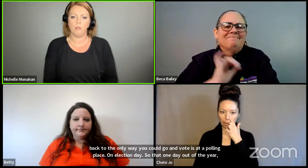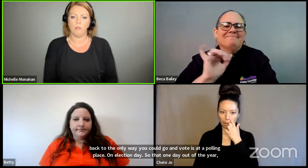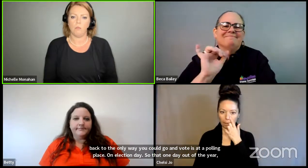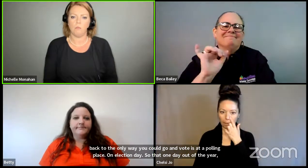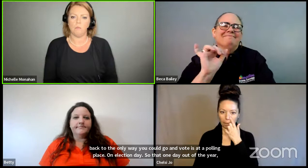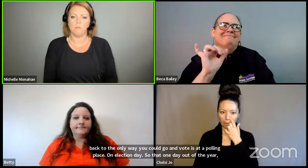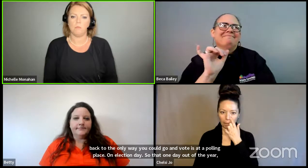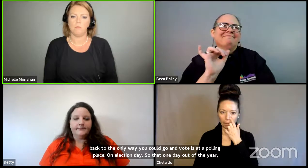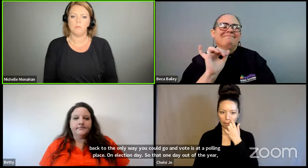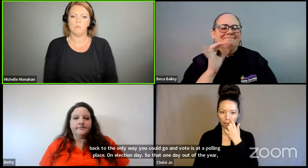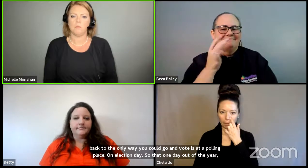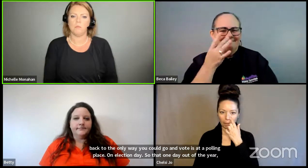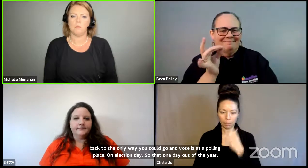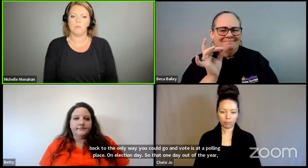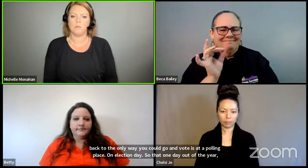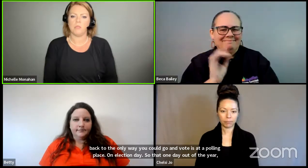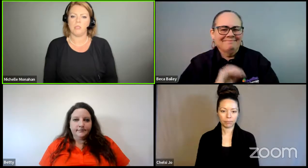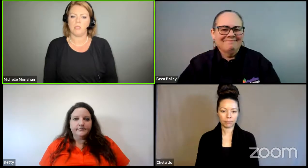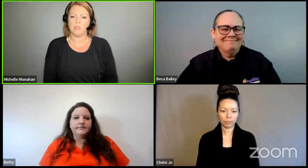Huh.